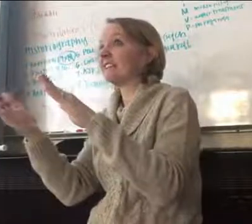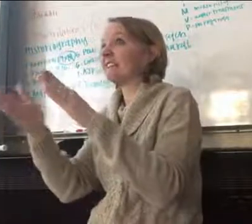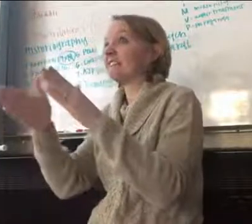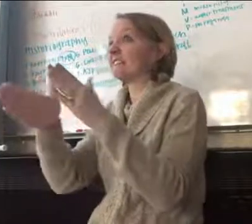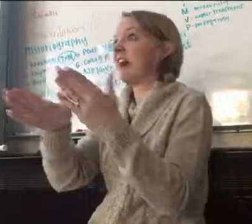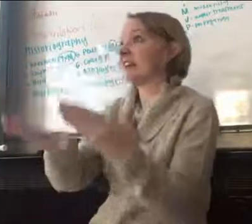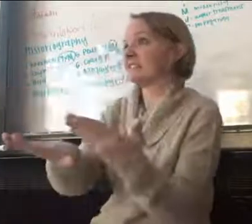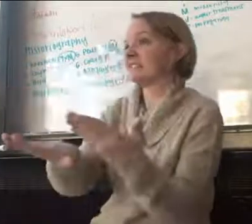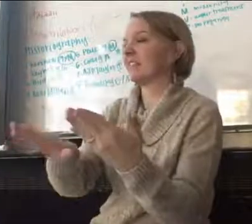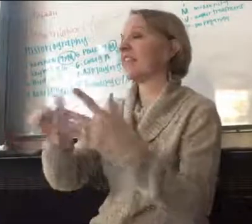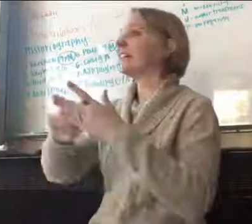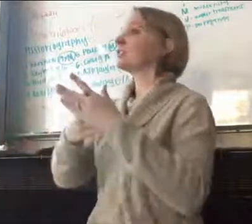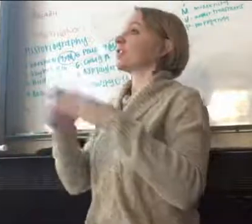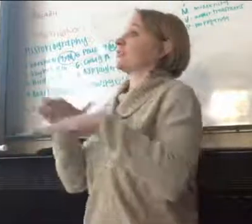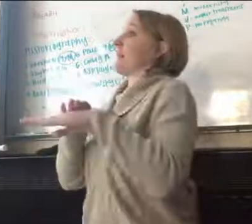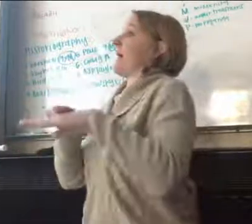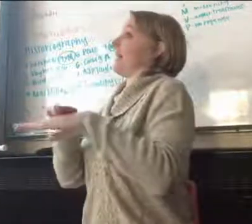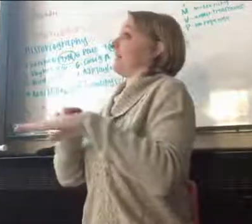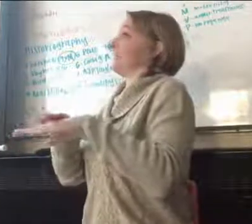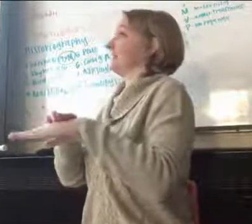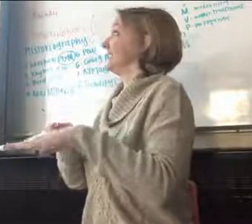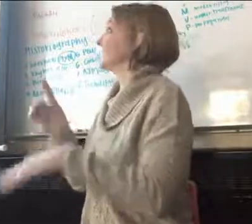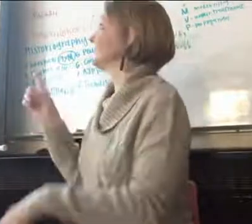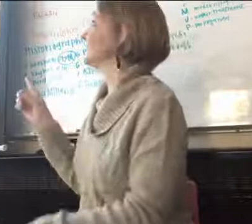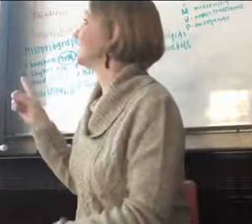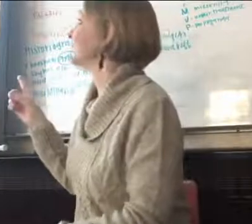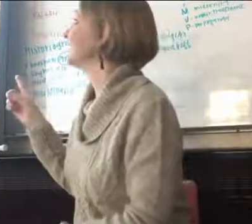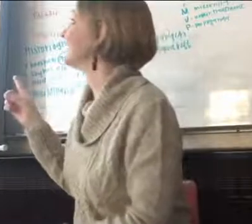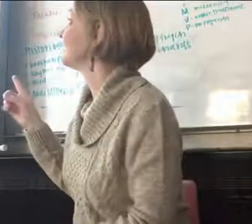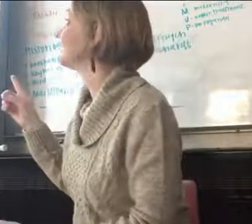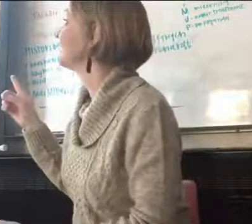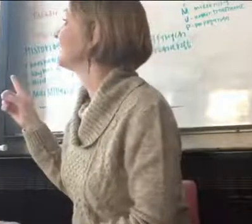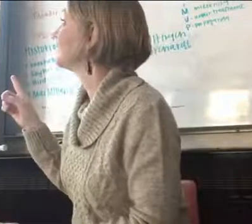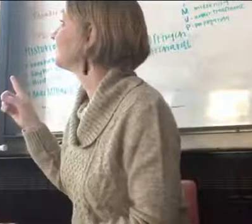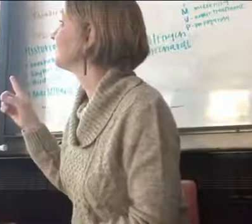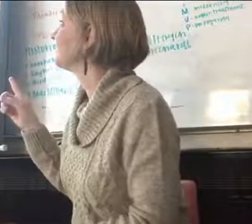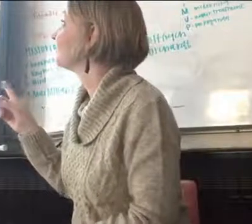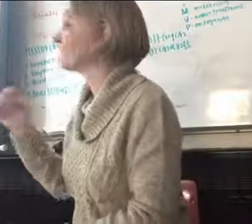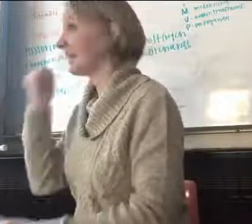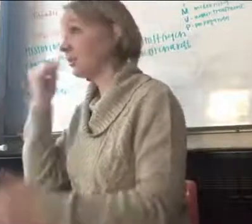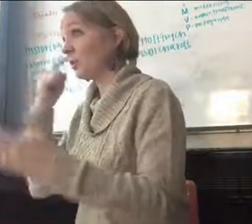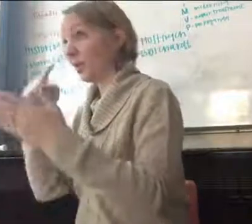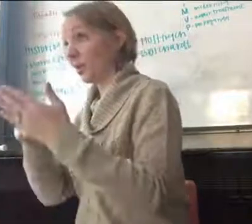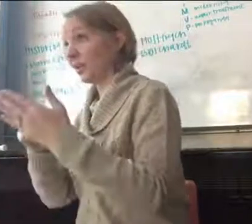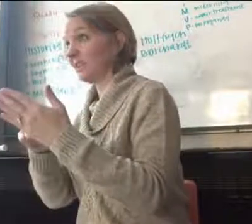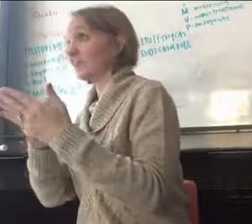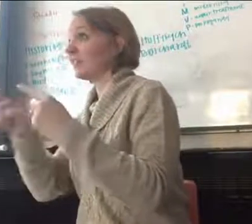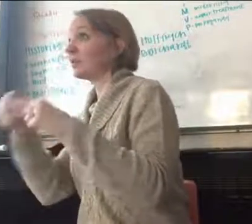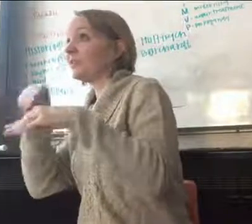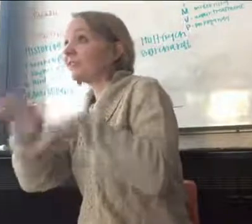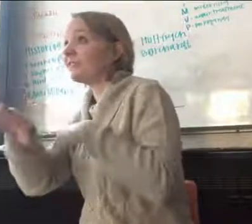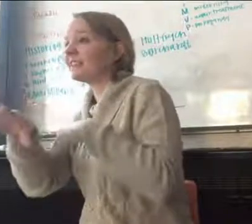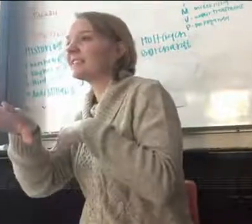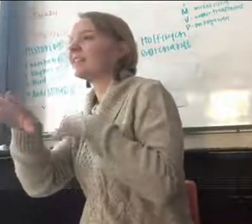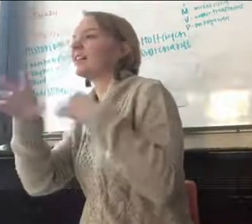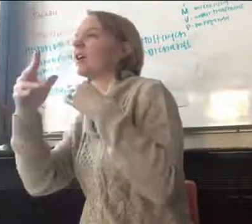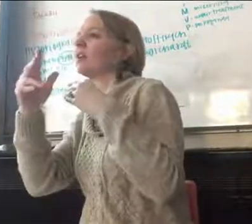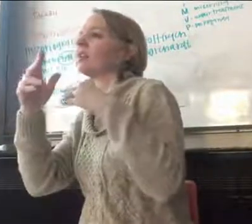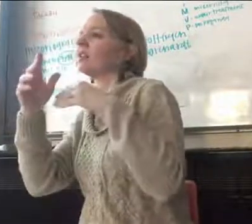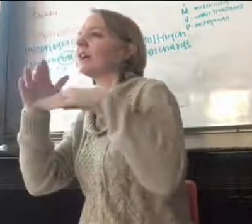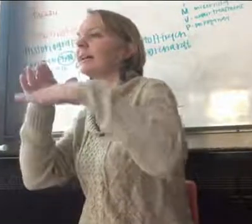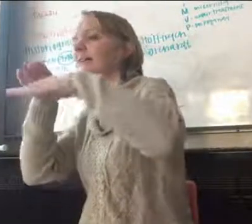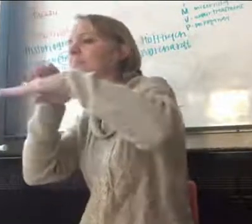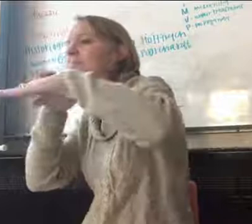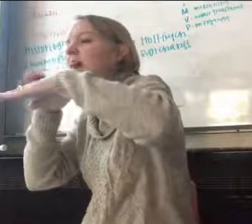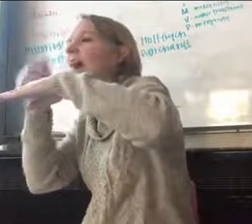this can start mild. So this is a mild version of trench foot, where basically if you notice this has only affected the first several layers of skin,